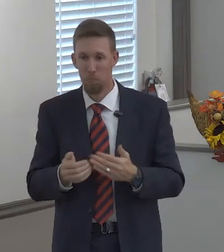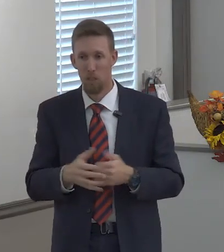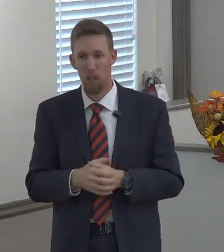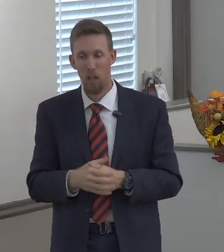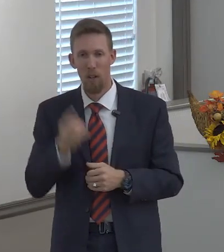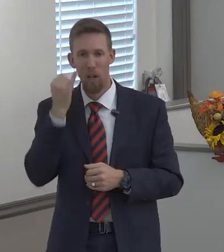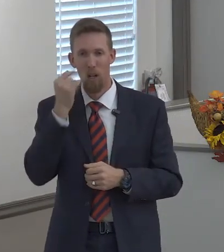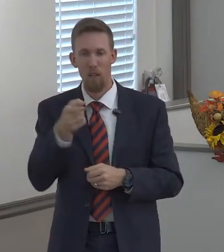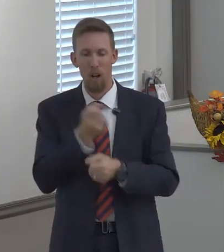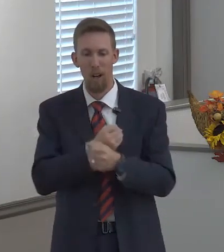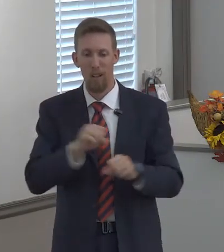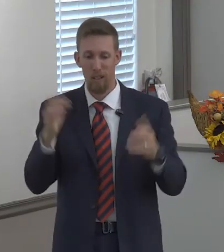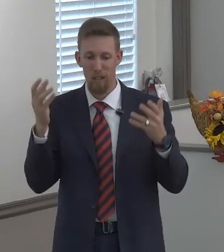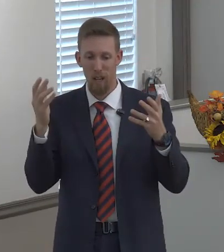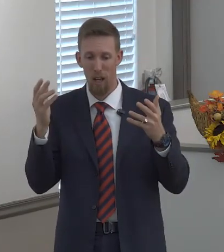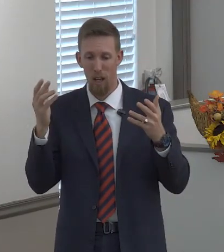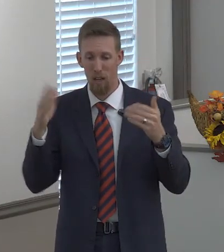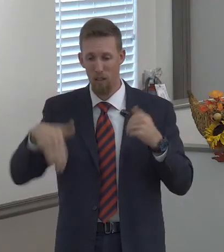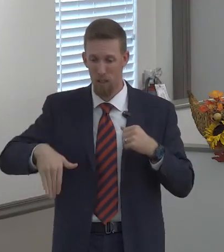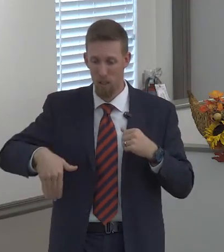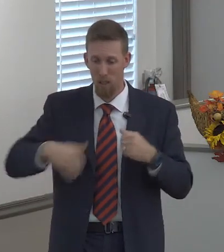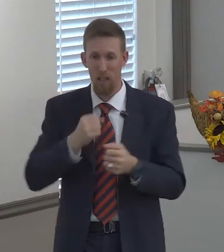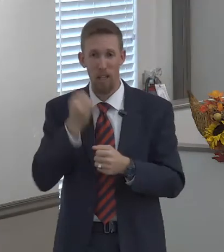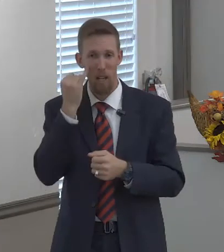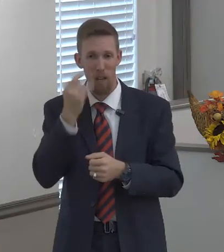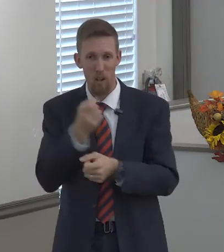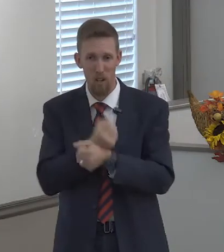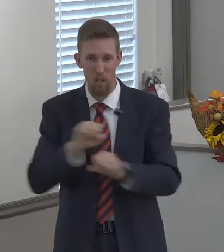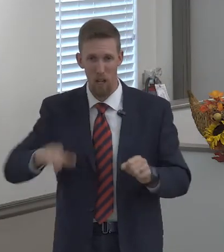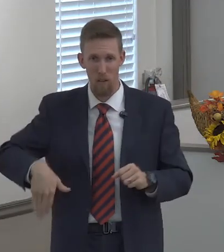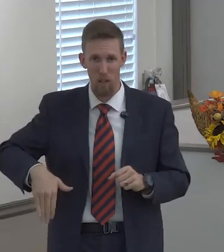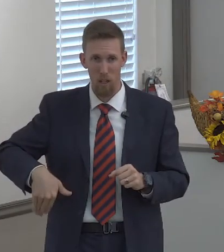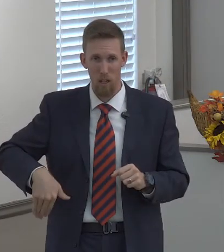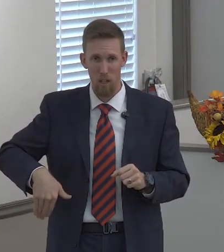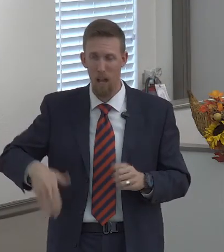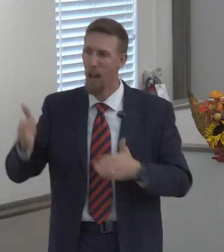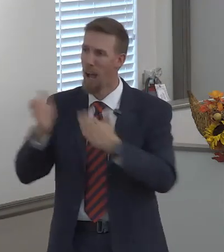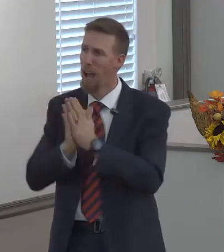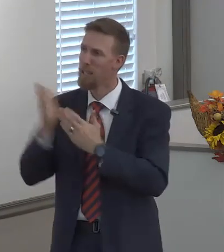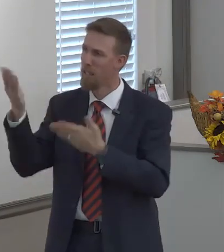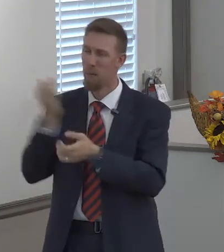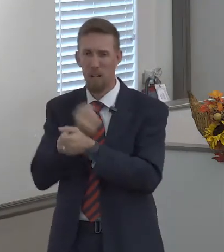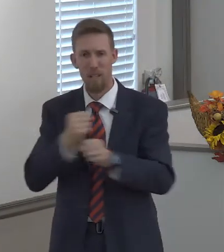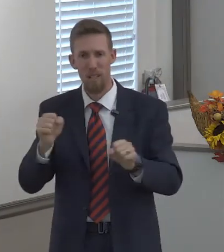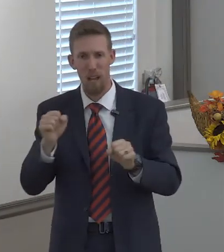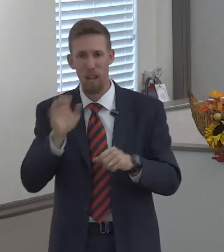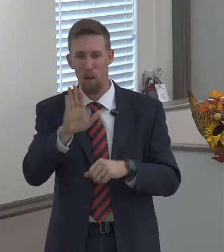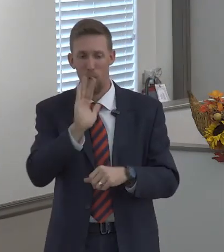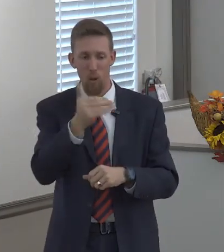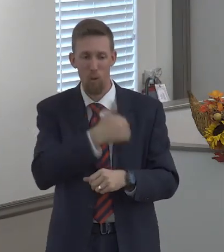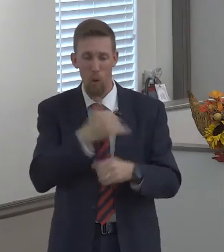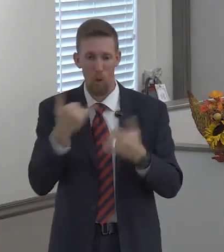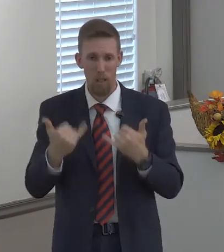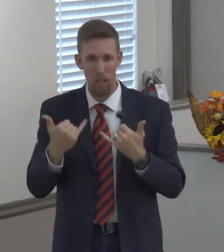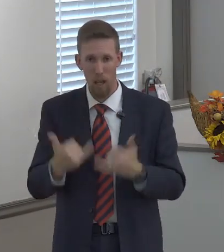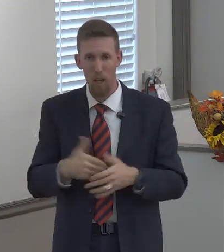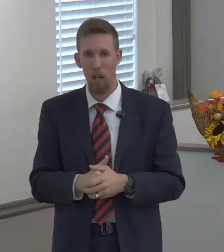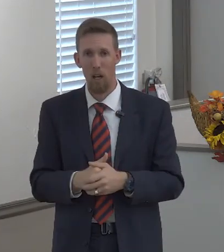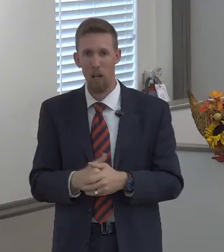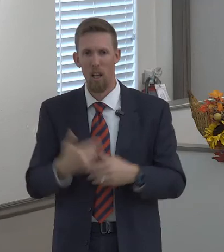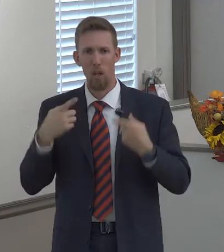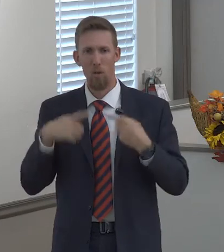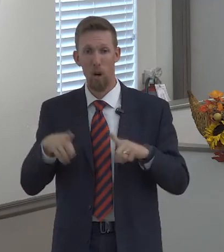I'm not saying you're not a nice person. I'm not saying that you're not a decent human being, really. I'm sure you are.